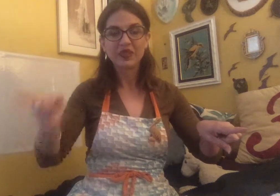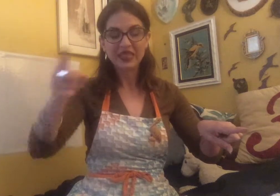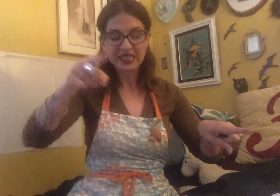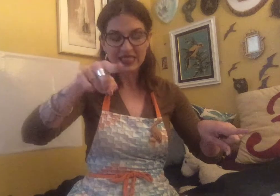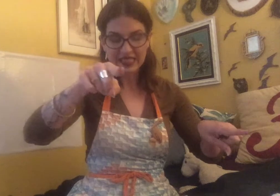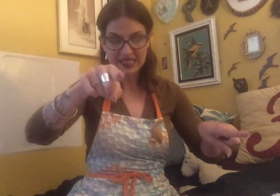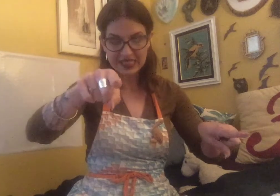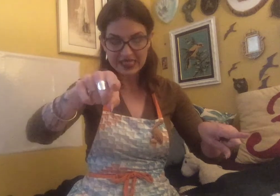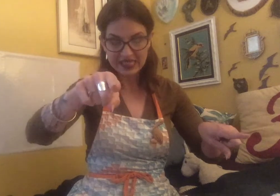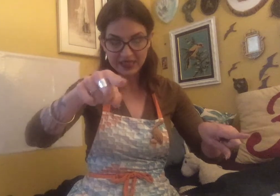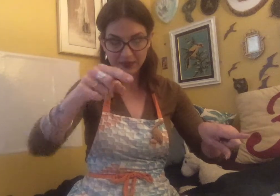E.